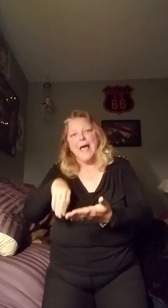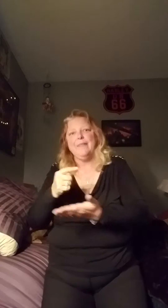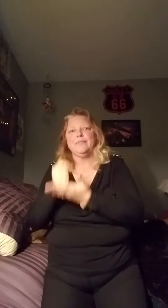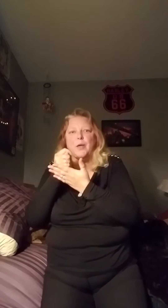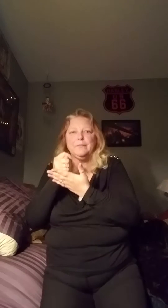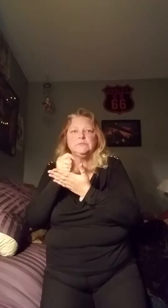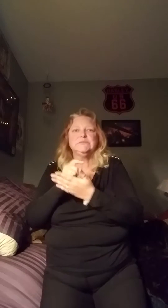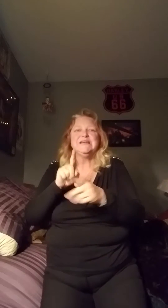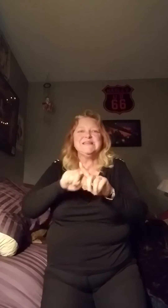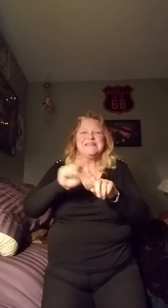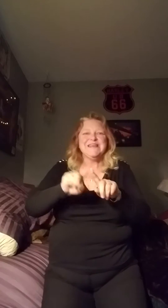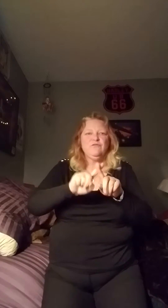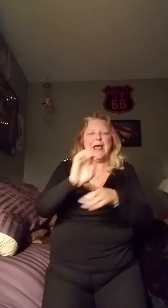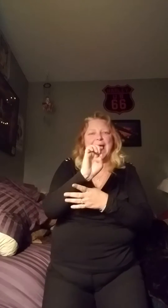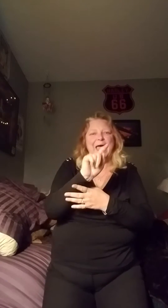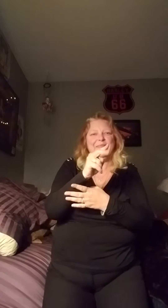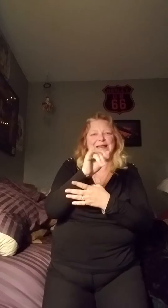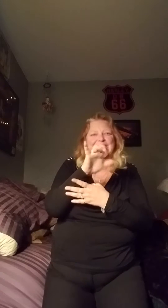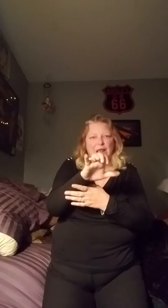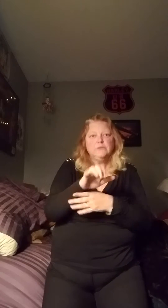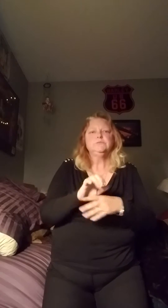the efficacy of an individual therapist.